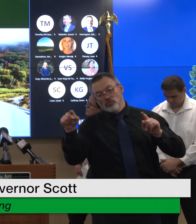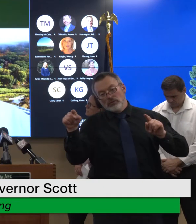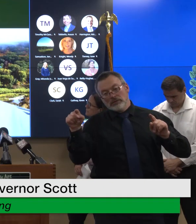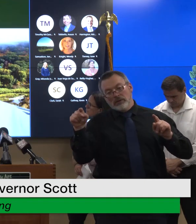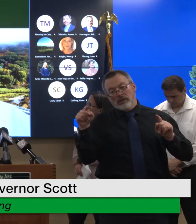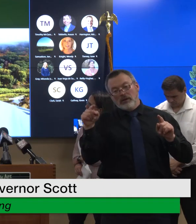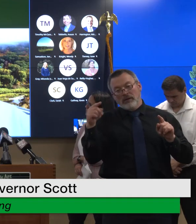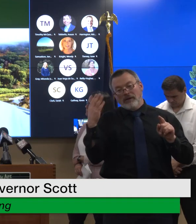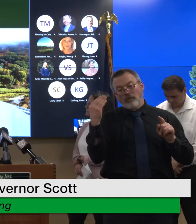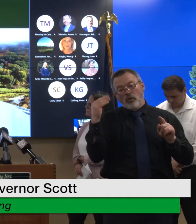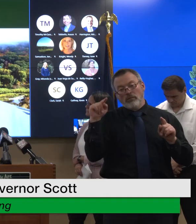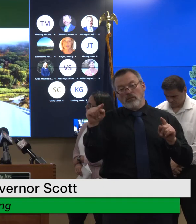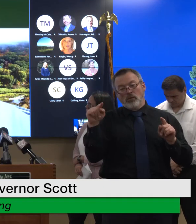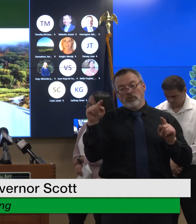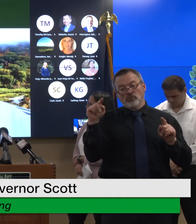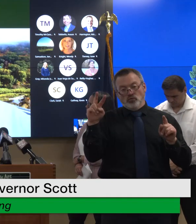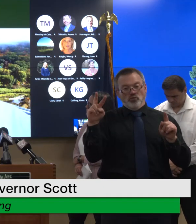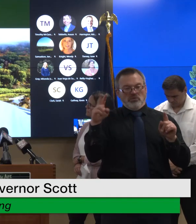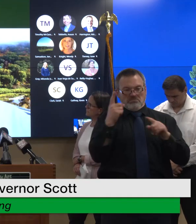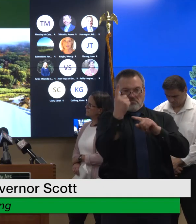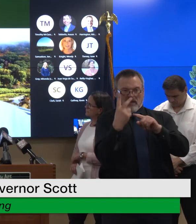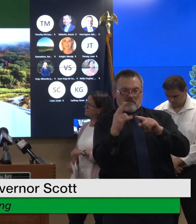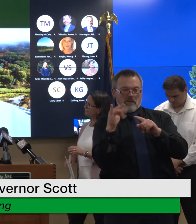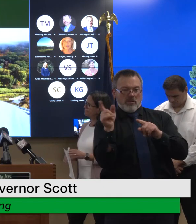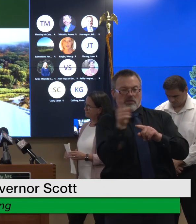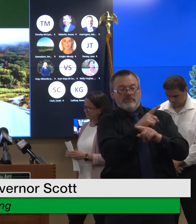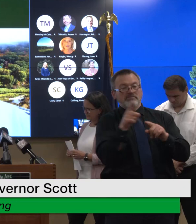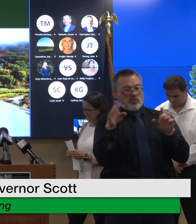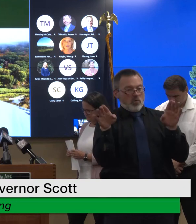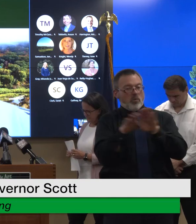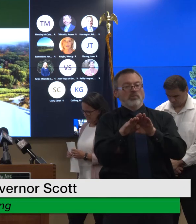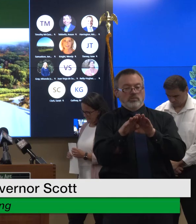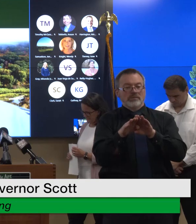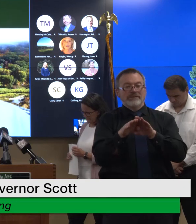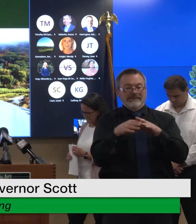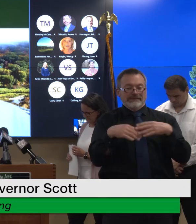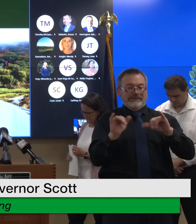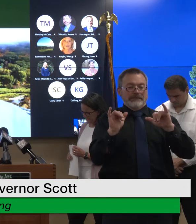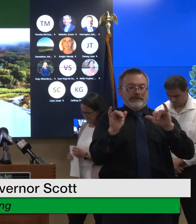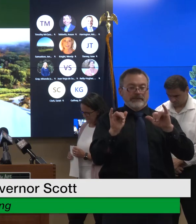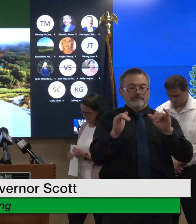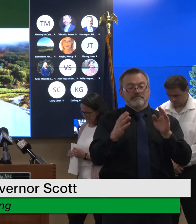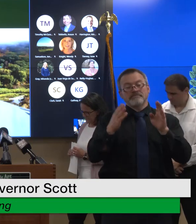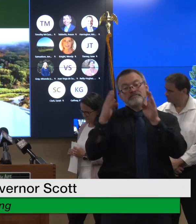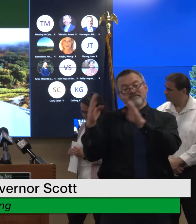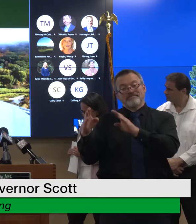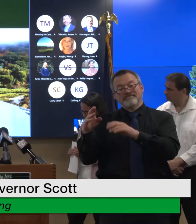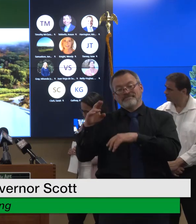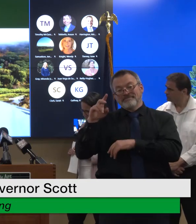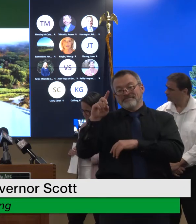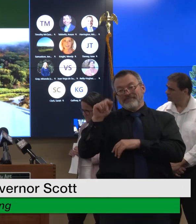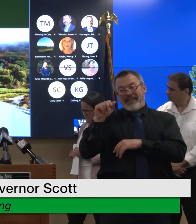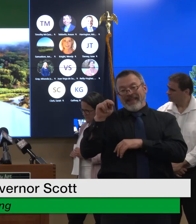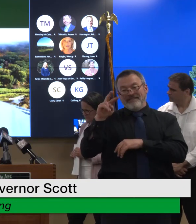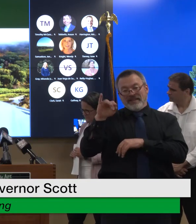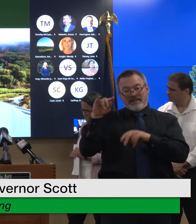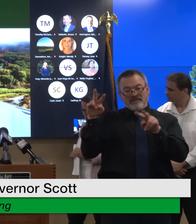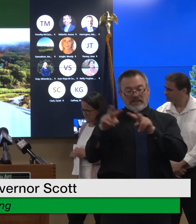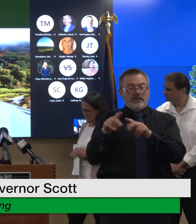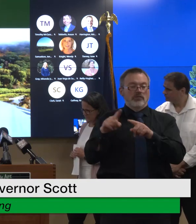to 14.2. That's Danville Village to West Danville Park and